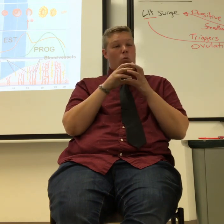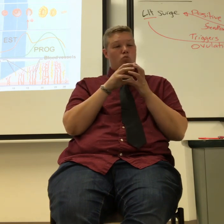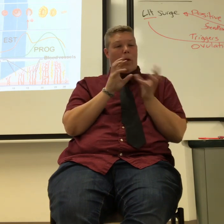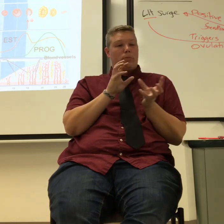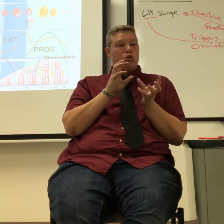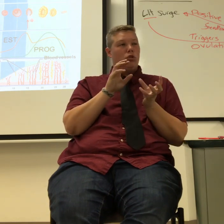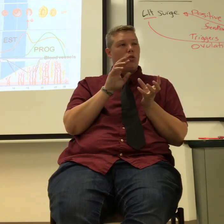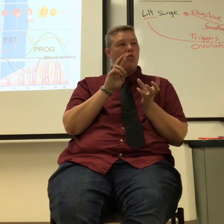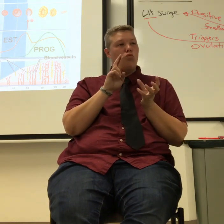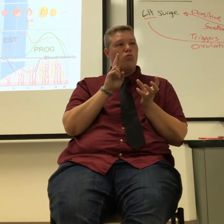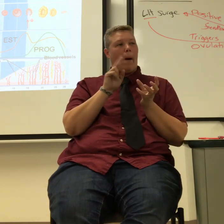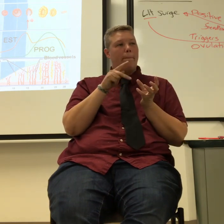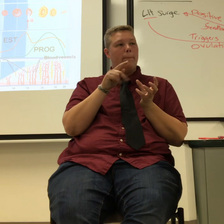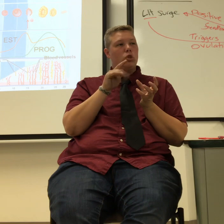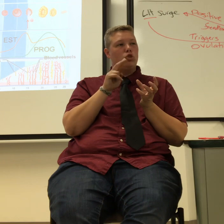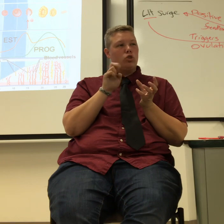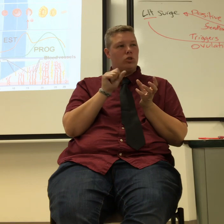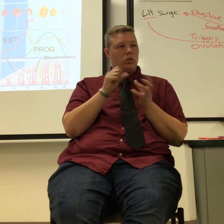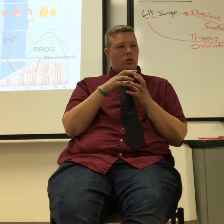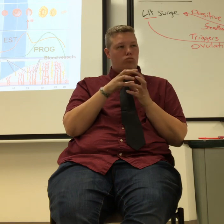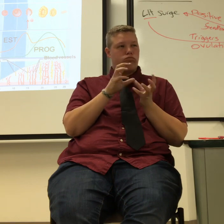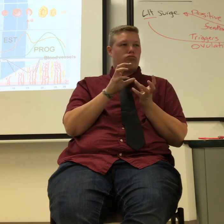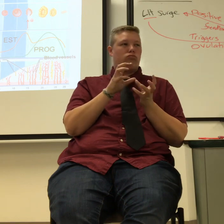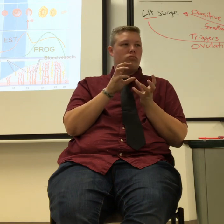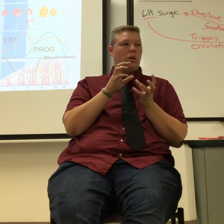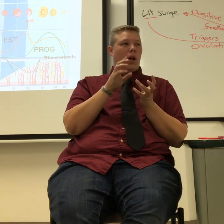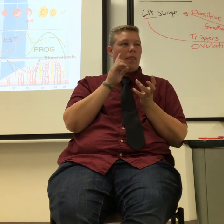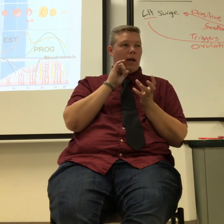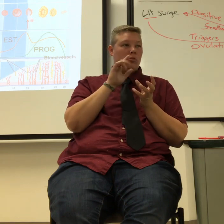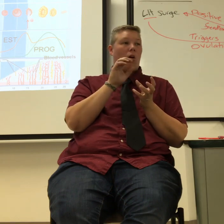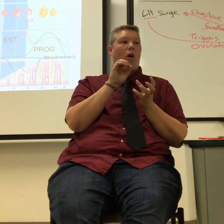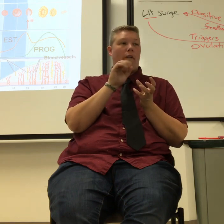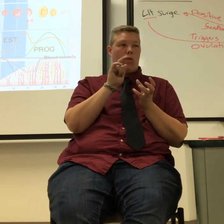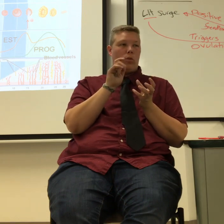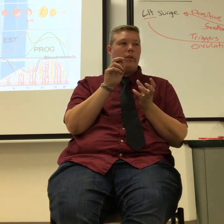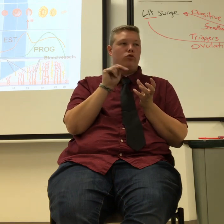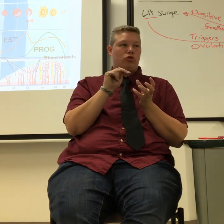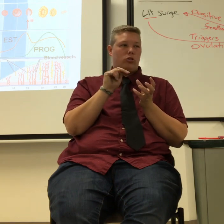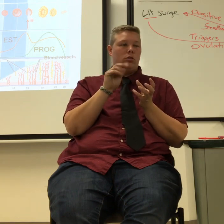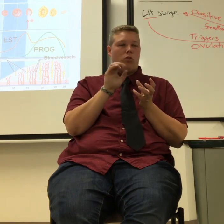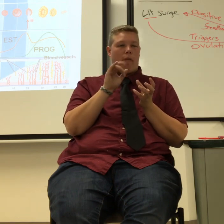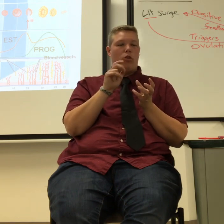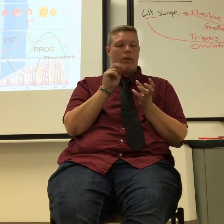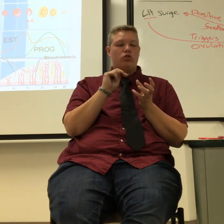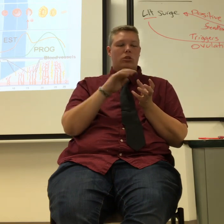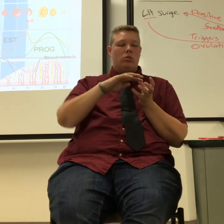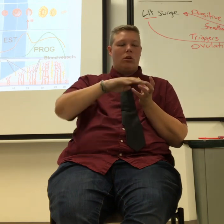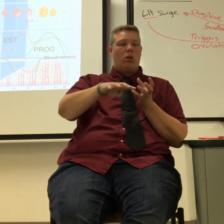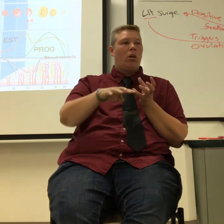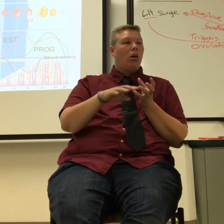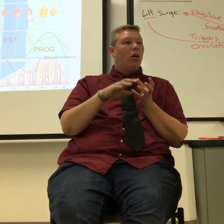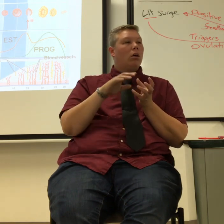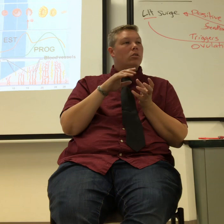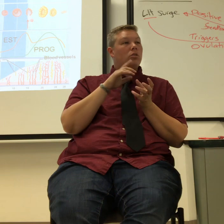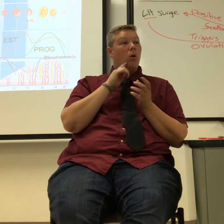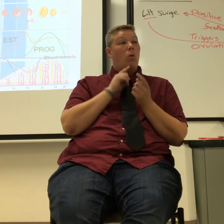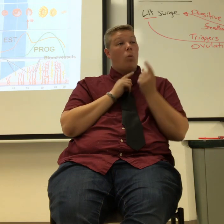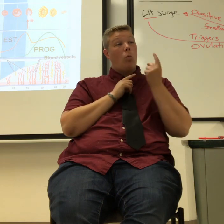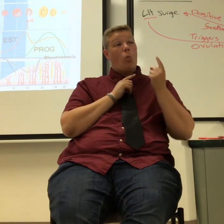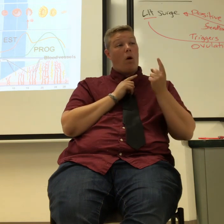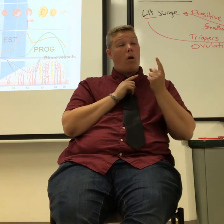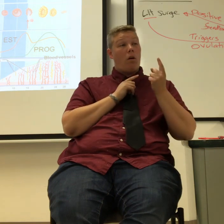Okay, it ruptures, and when it ruptures, that's ovulation. So think of that as one